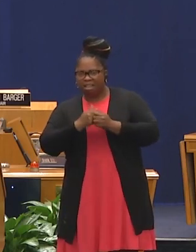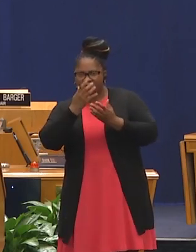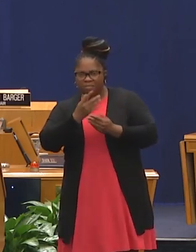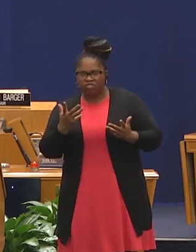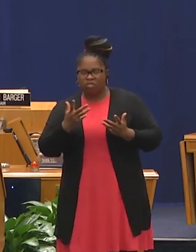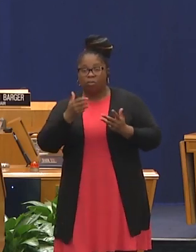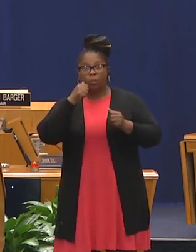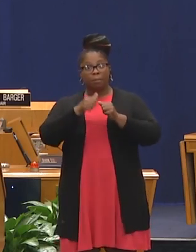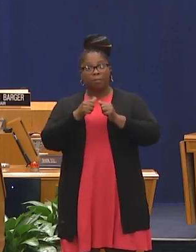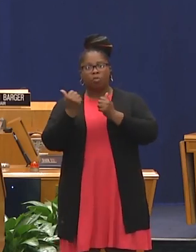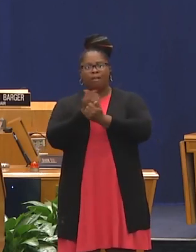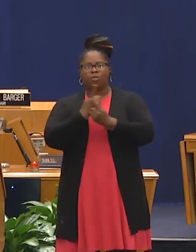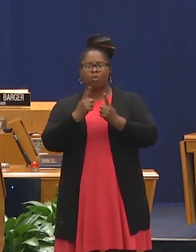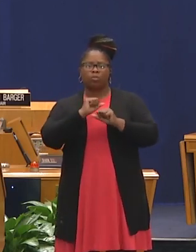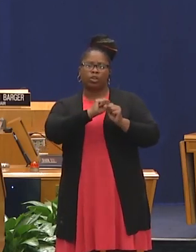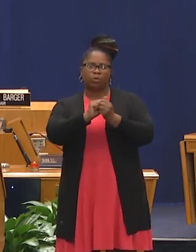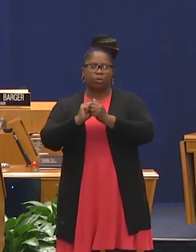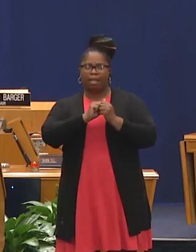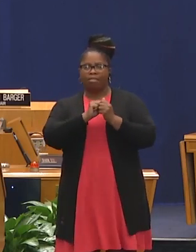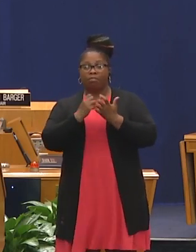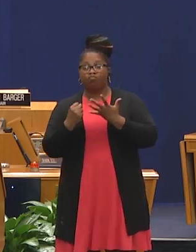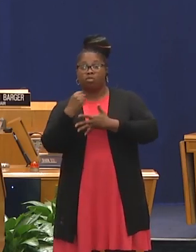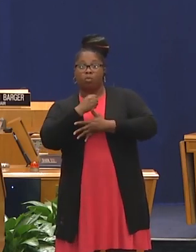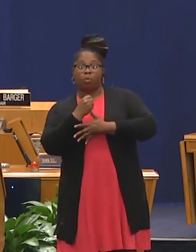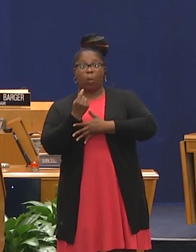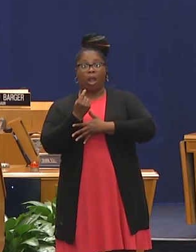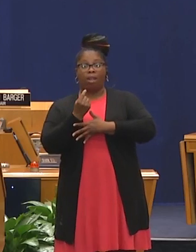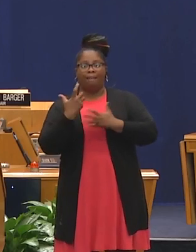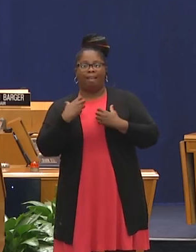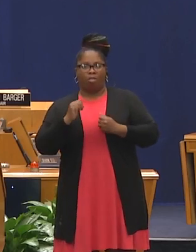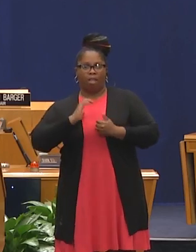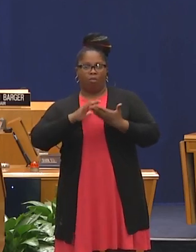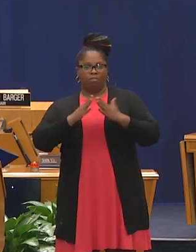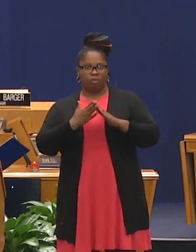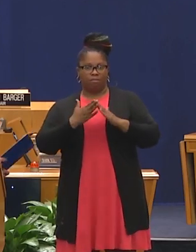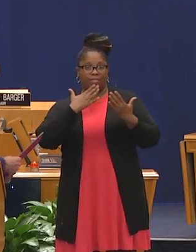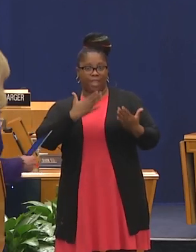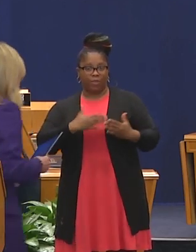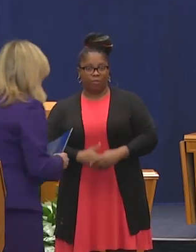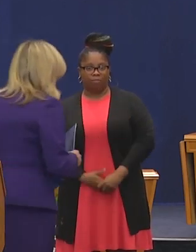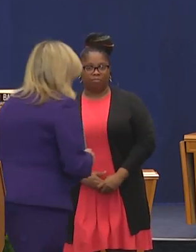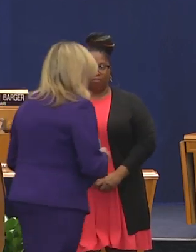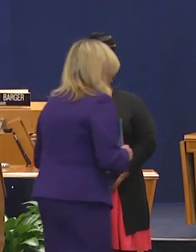together, working to prioritize the health of our communities. Thank you.